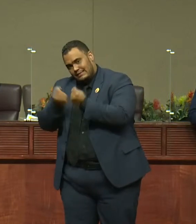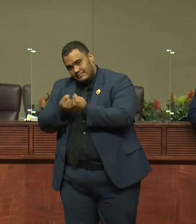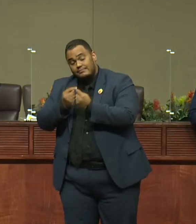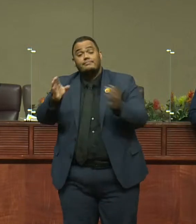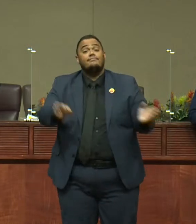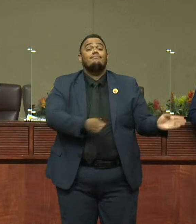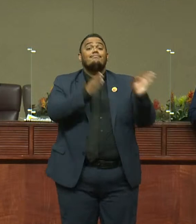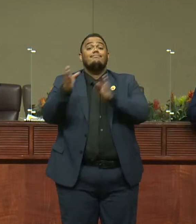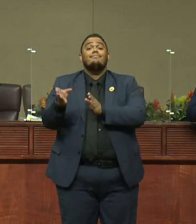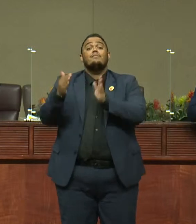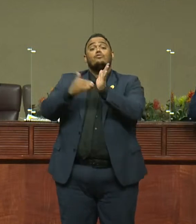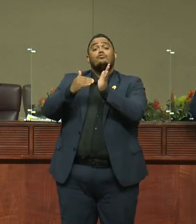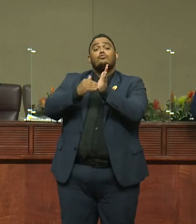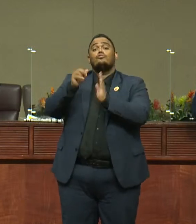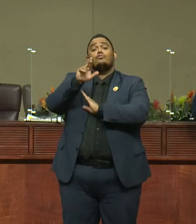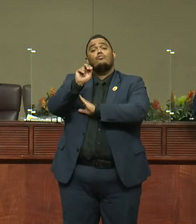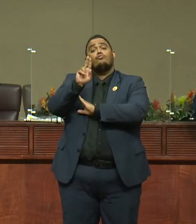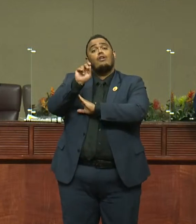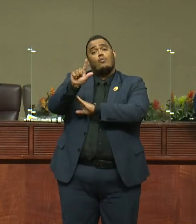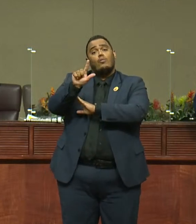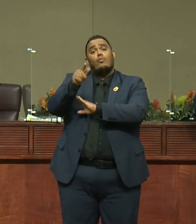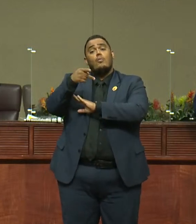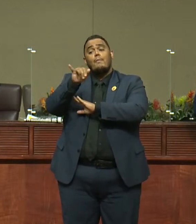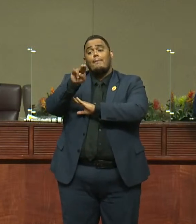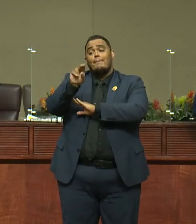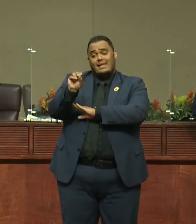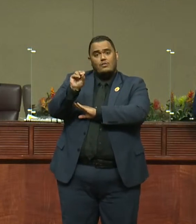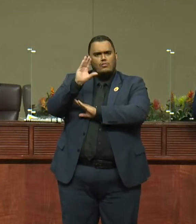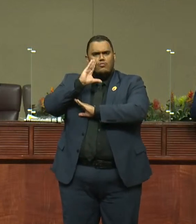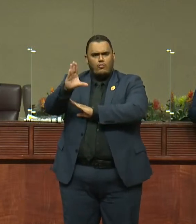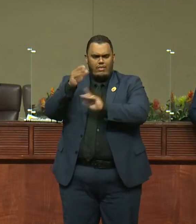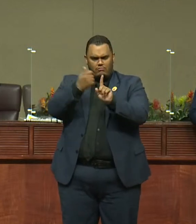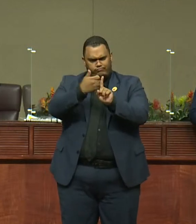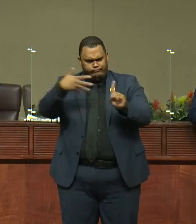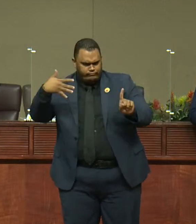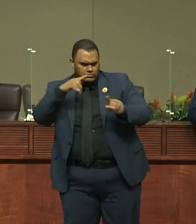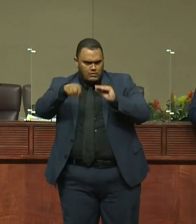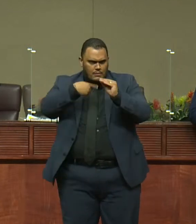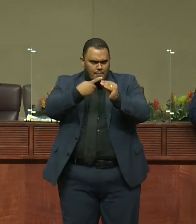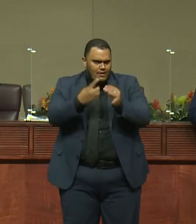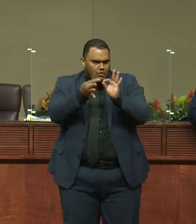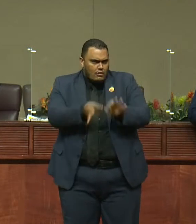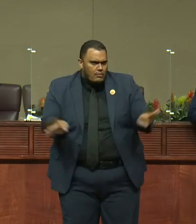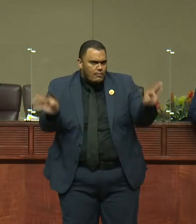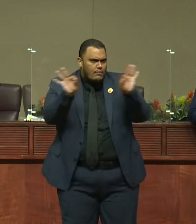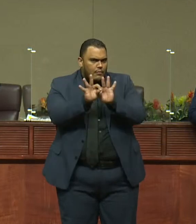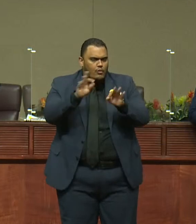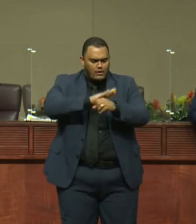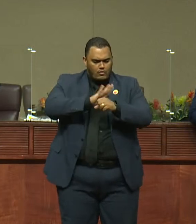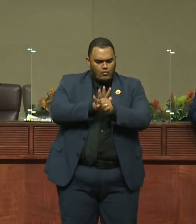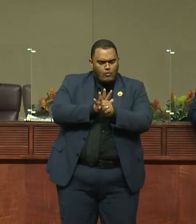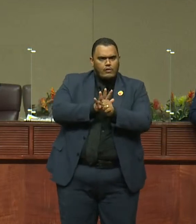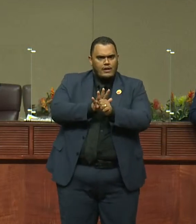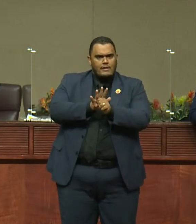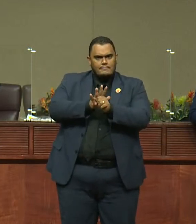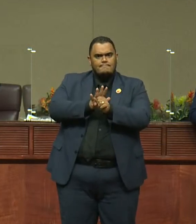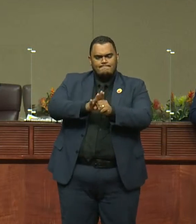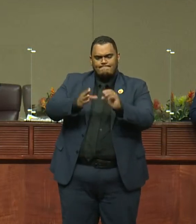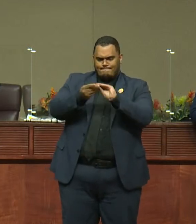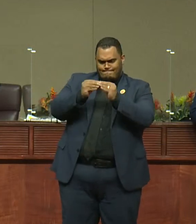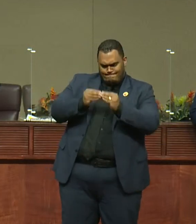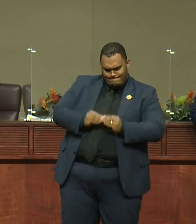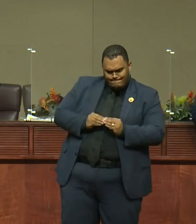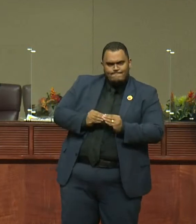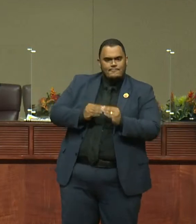Raul Pino is here with important data on COVID-19 trending in our area and a look at hospitalizations. We begin with